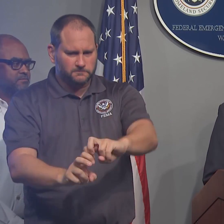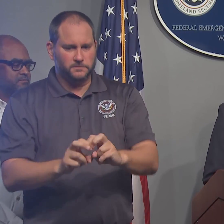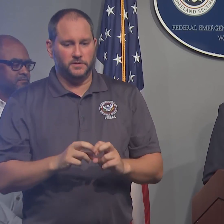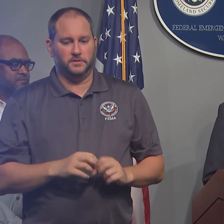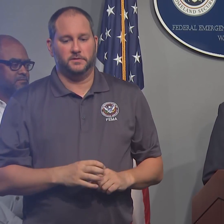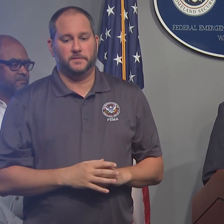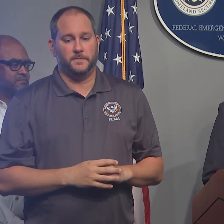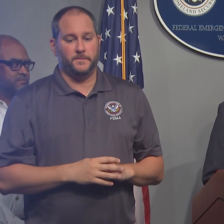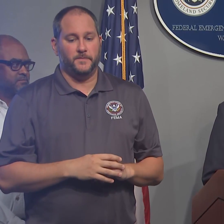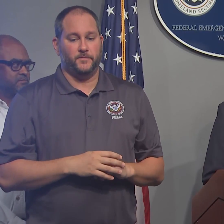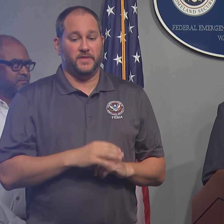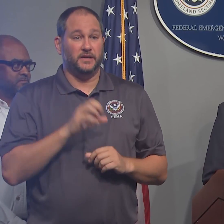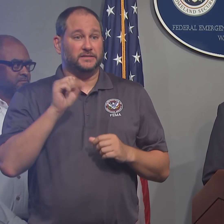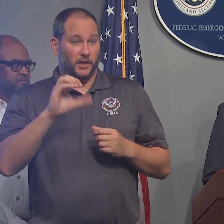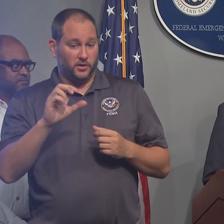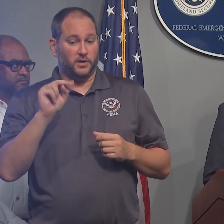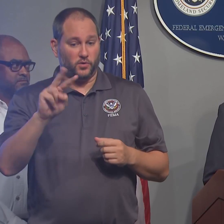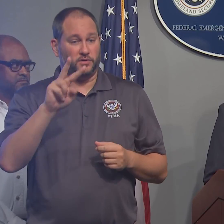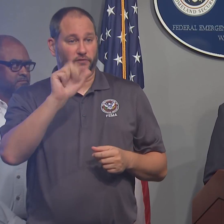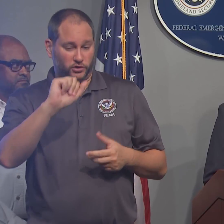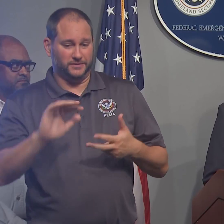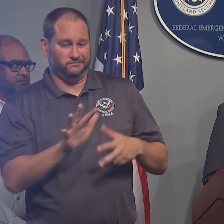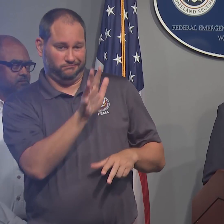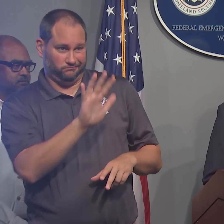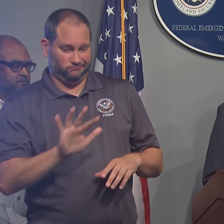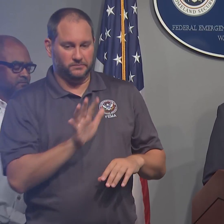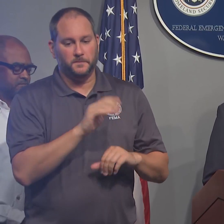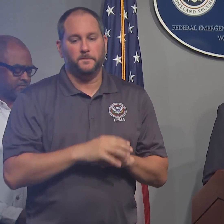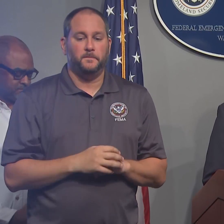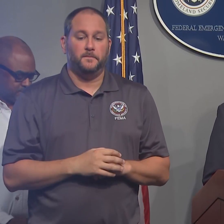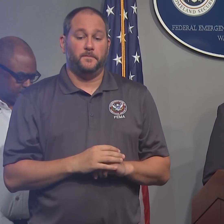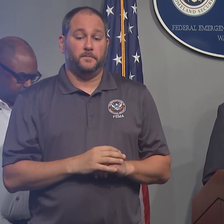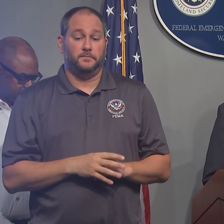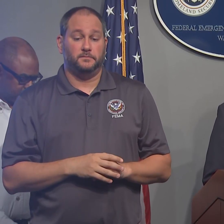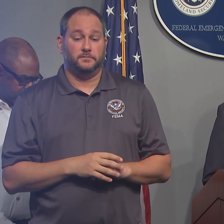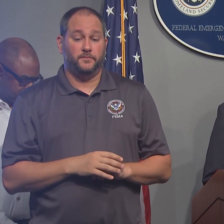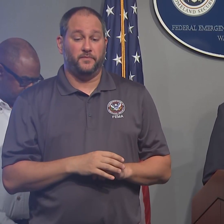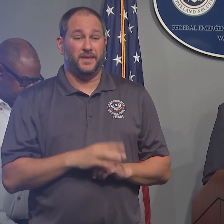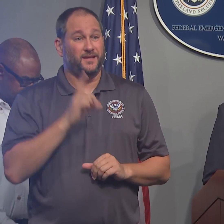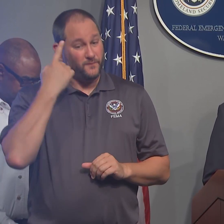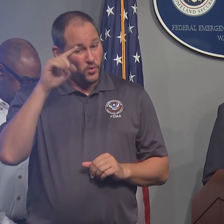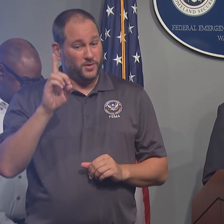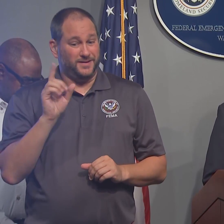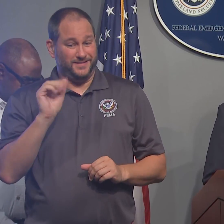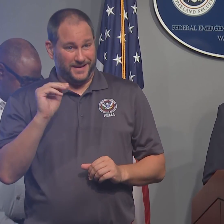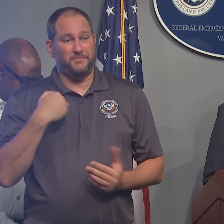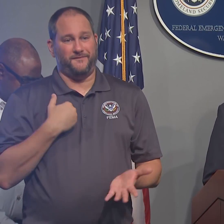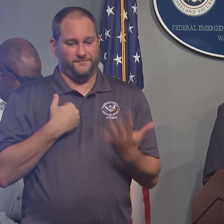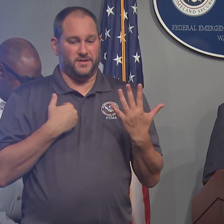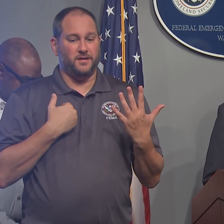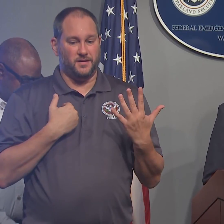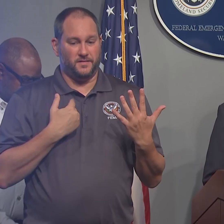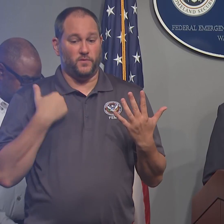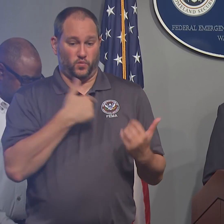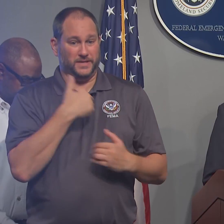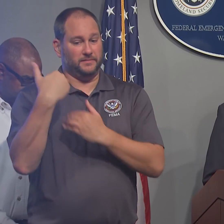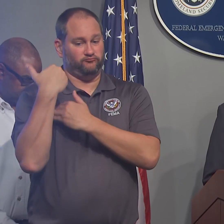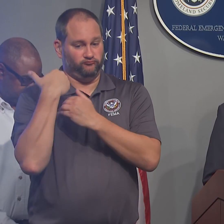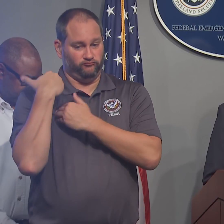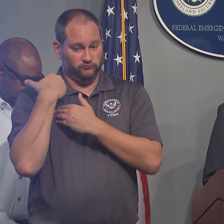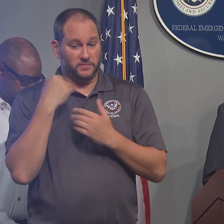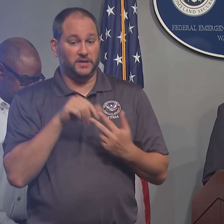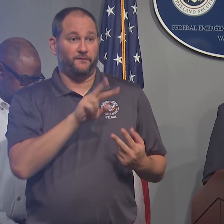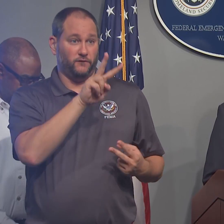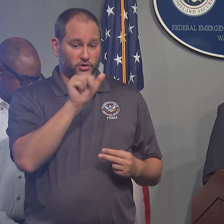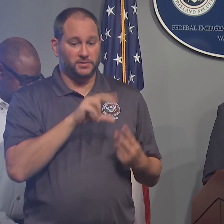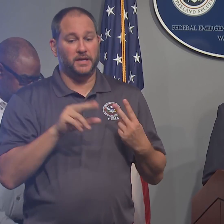where needed. As far as dams, there are 5 Corps of Engineer dams in Virginia and North Carolina. All